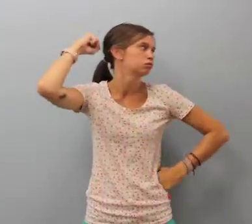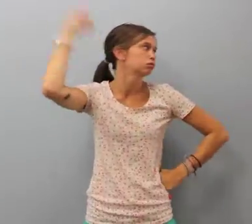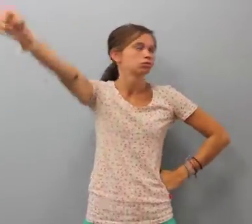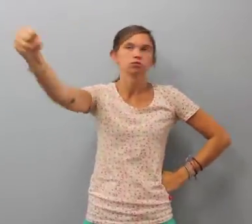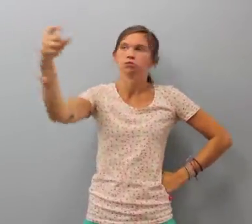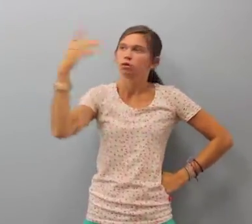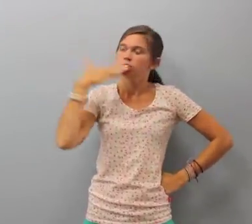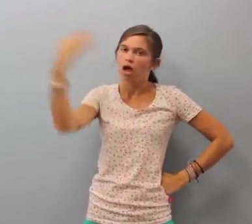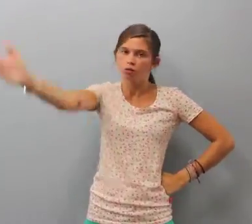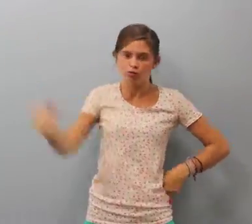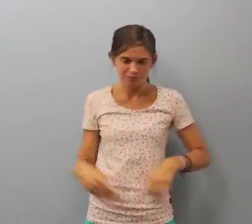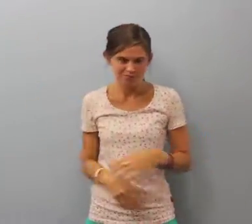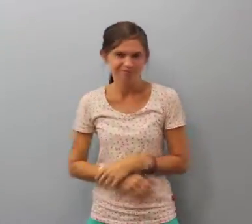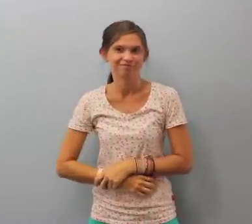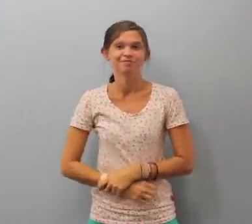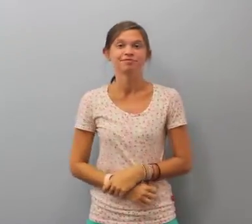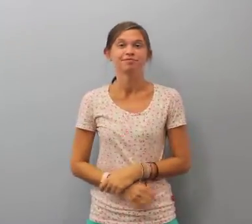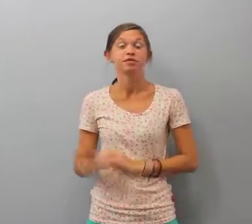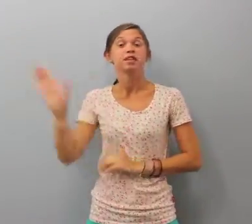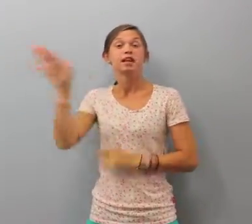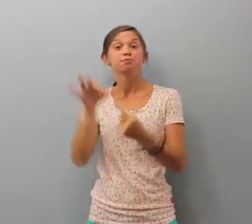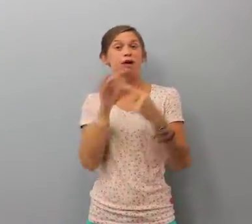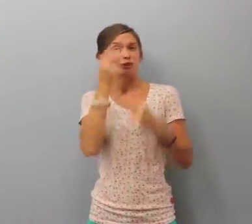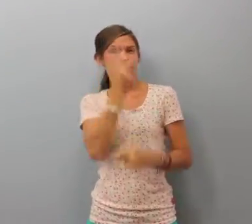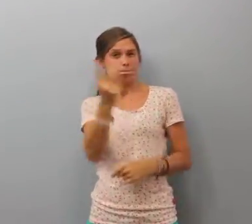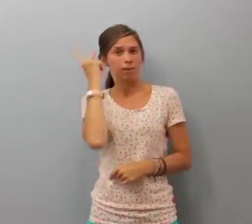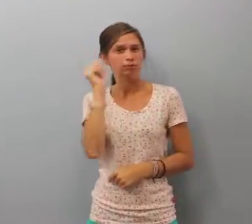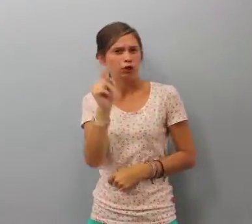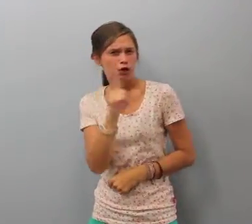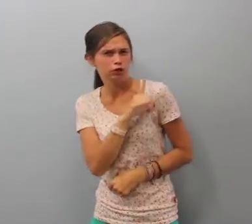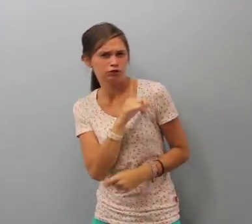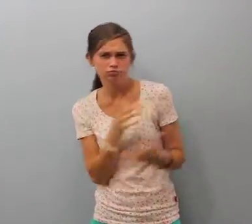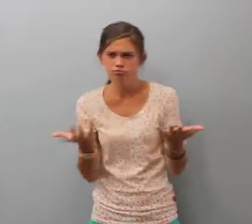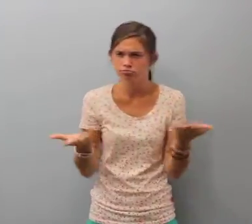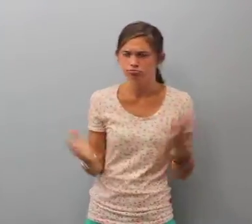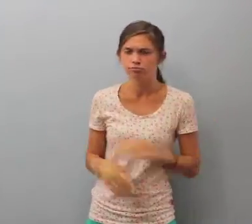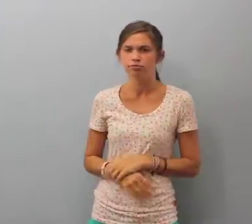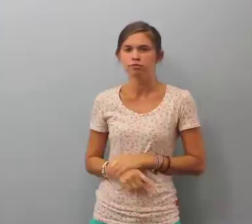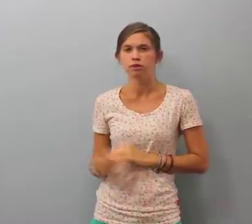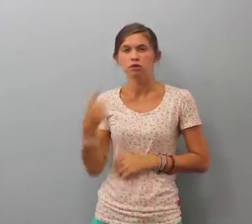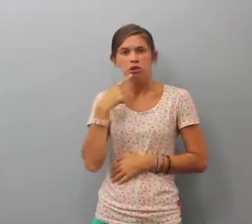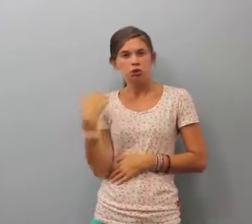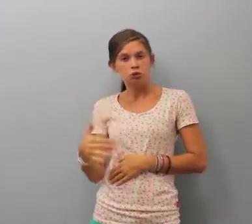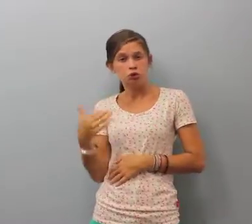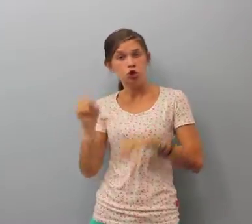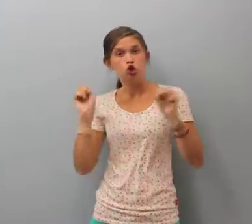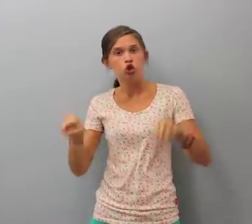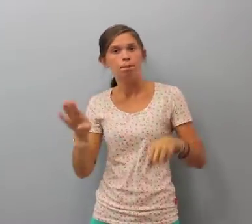championship. So, great job, team. A special memory of the Learning Center?